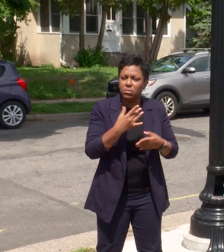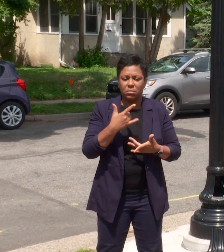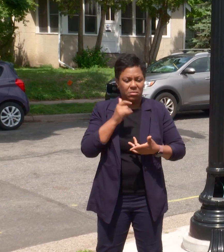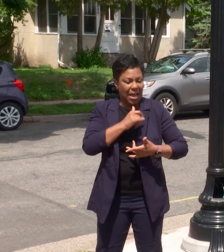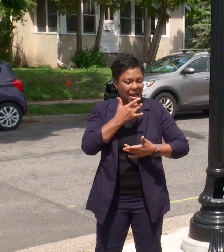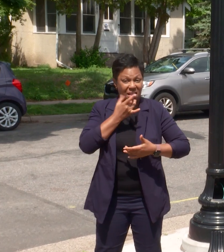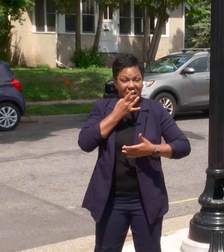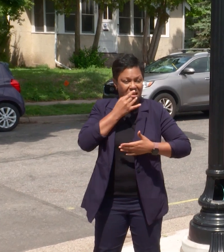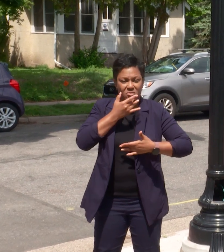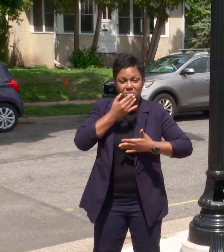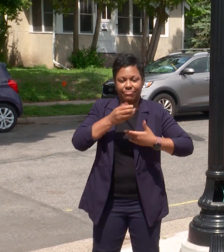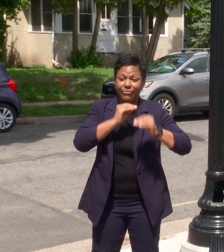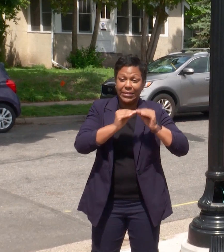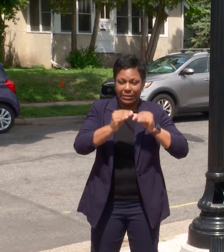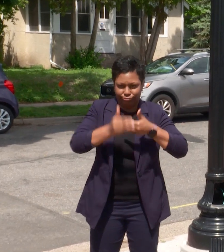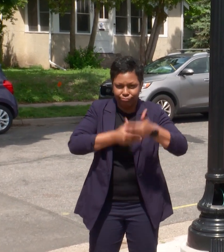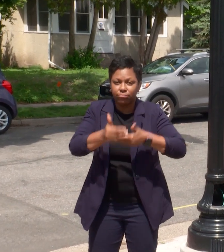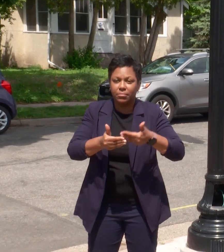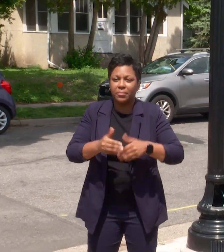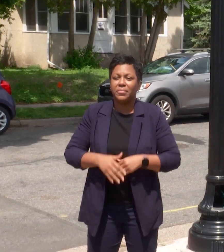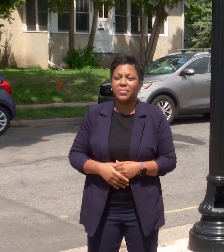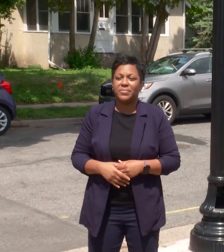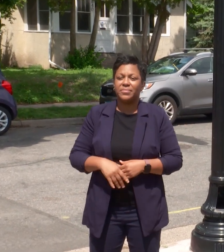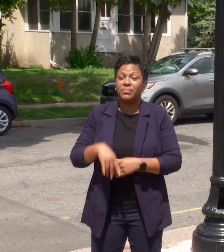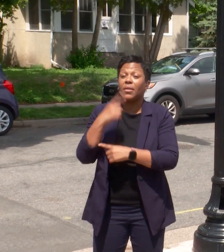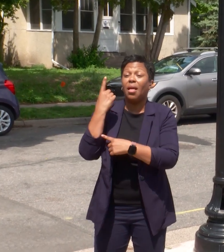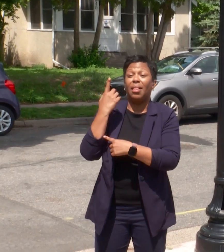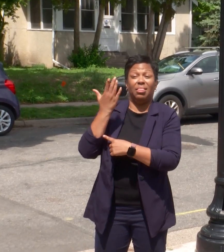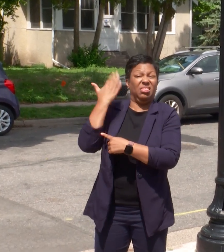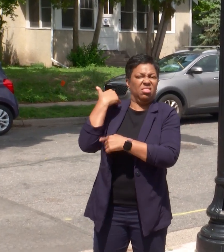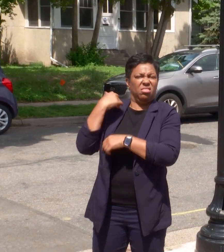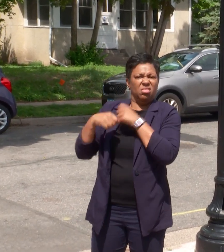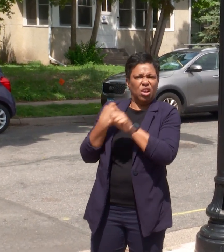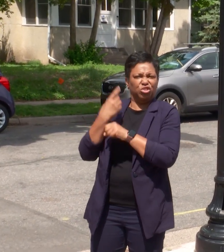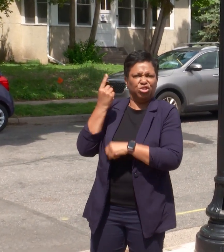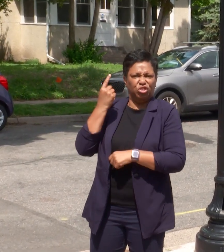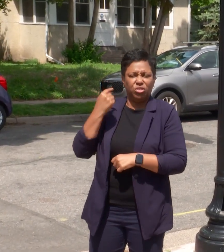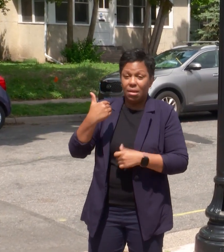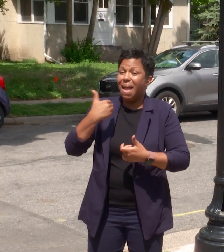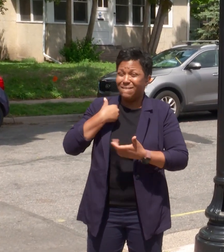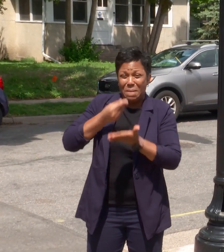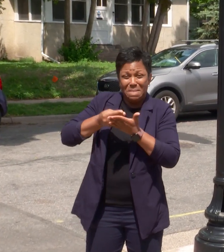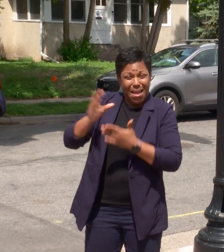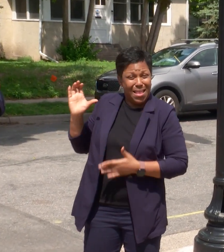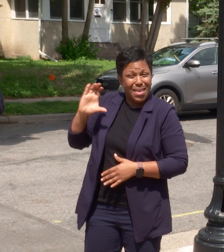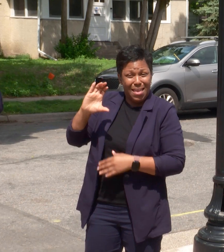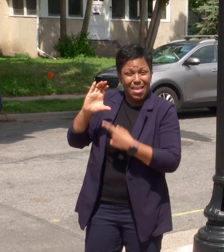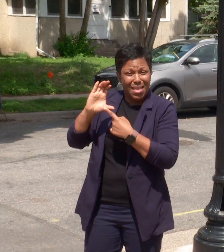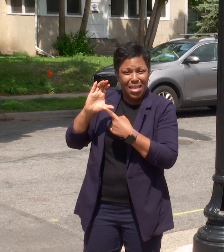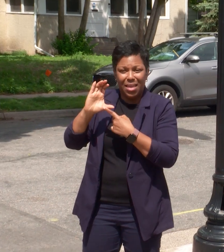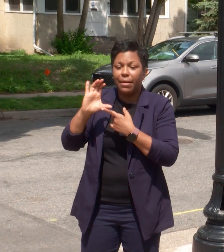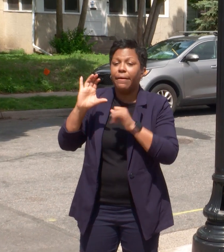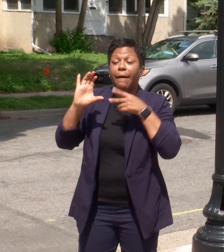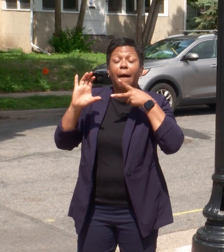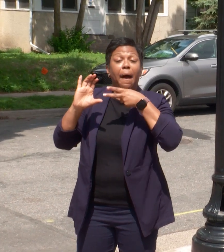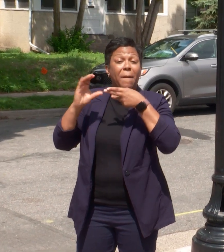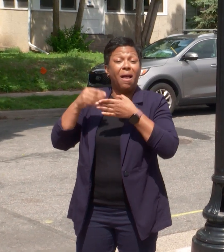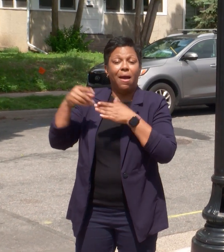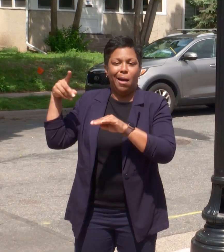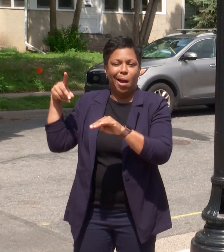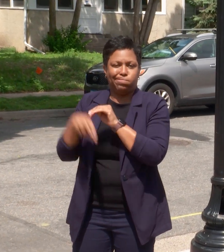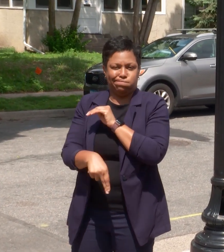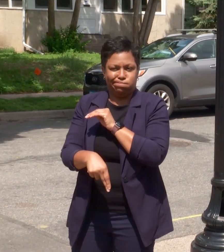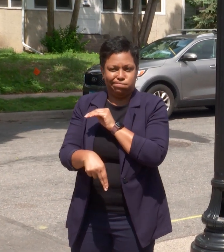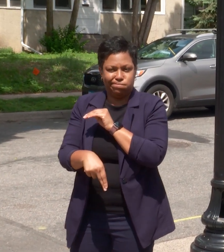reallocation last year in that $500,000 was cut from light replacement by the City Council. We're adding it back in and